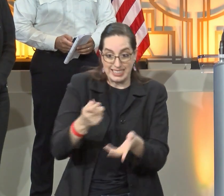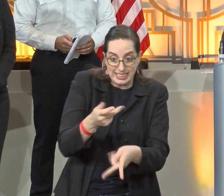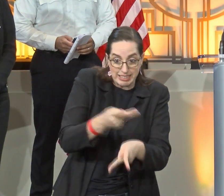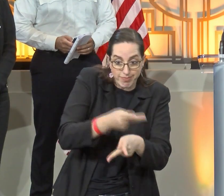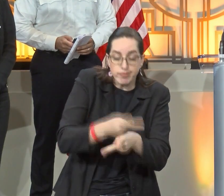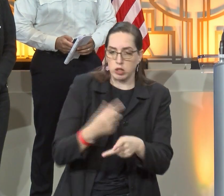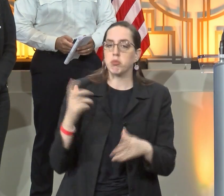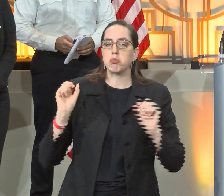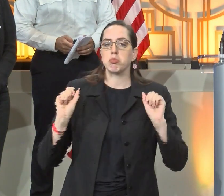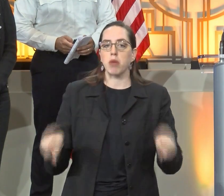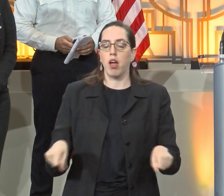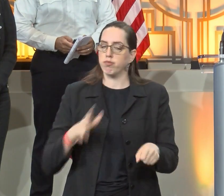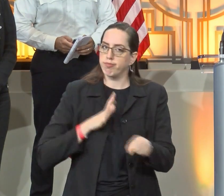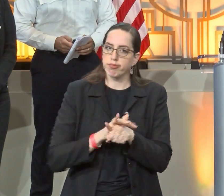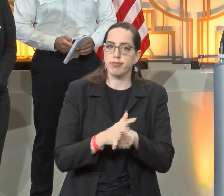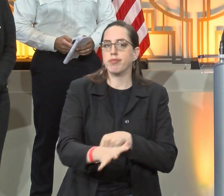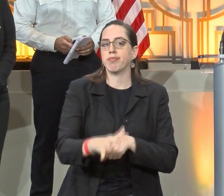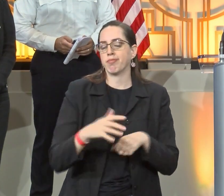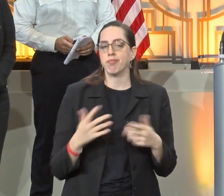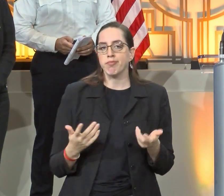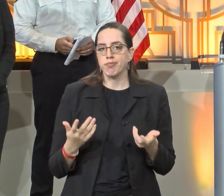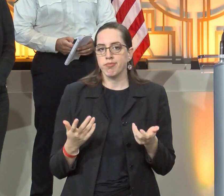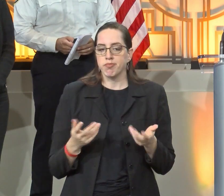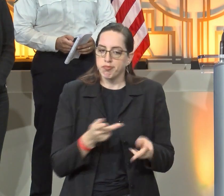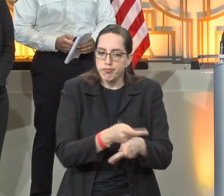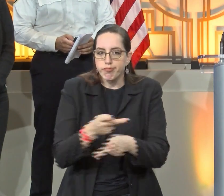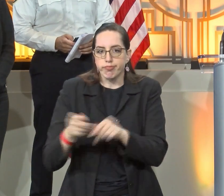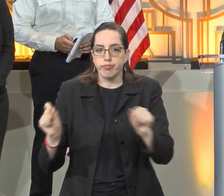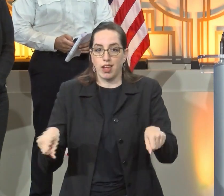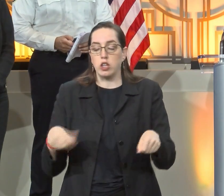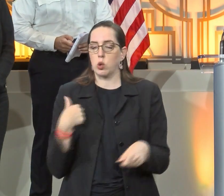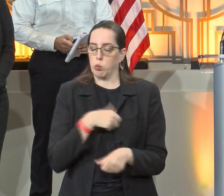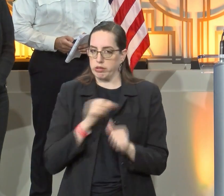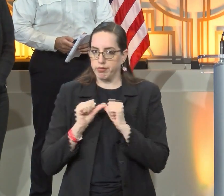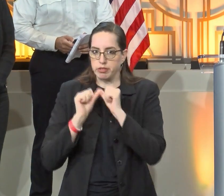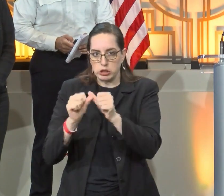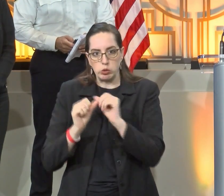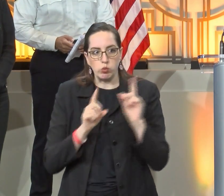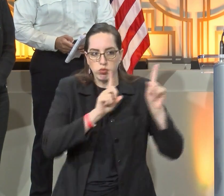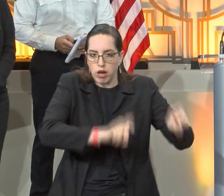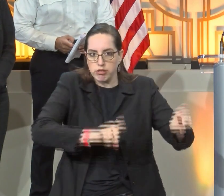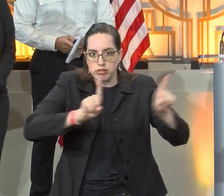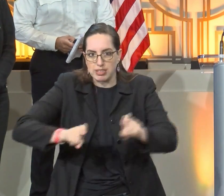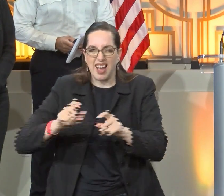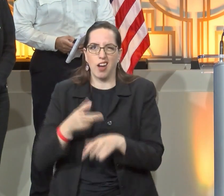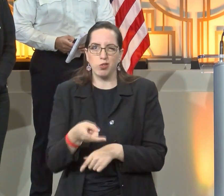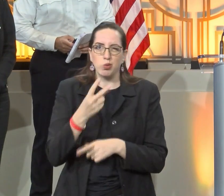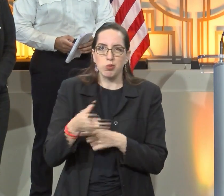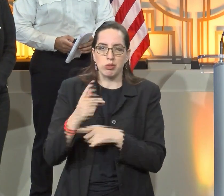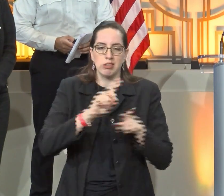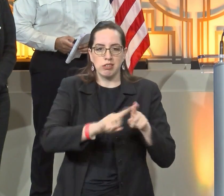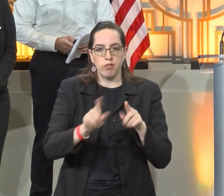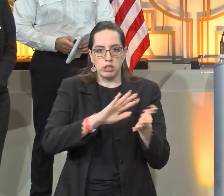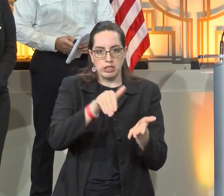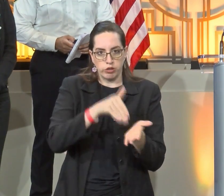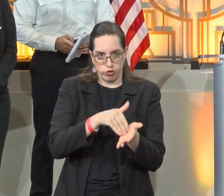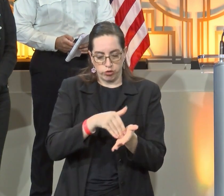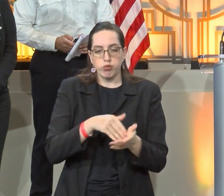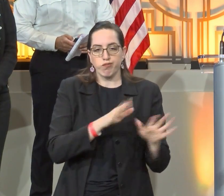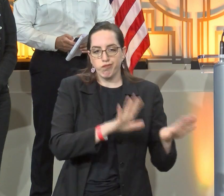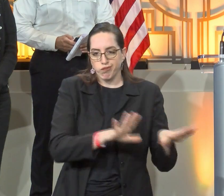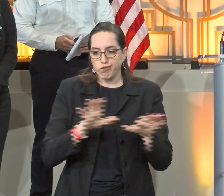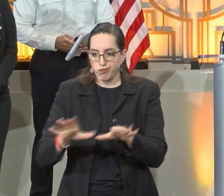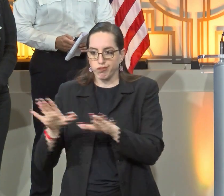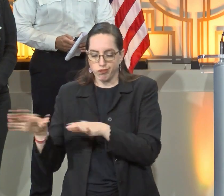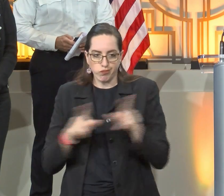medical care. We continue to do robust testing at our 2 free testing sites in the city of